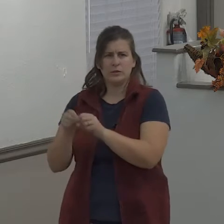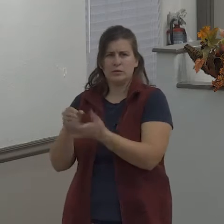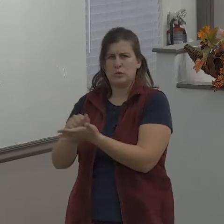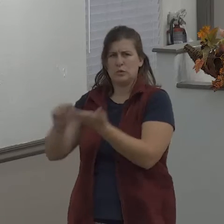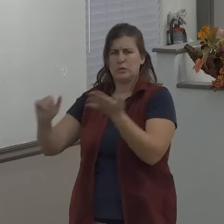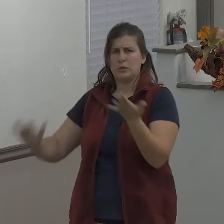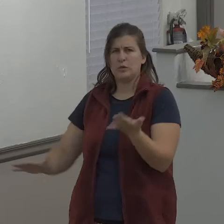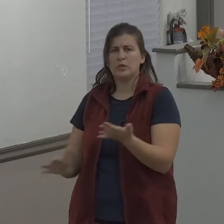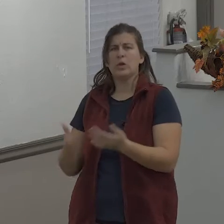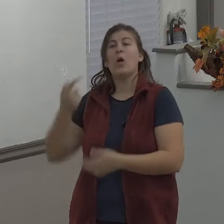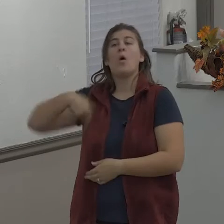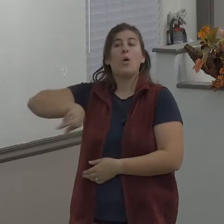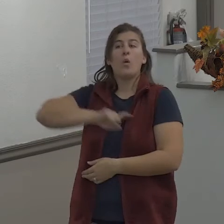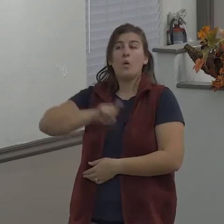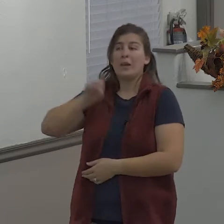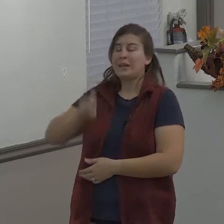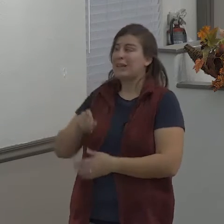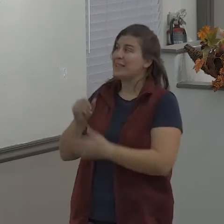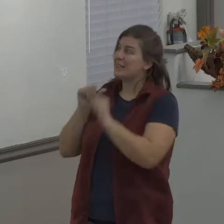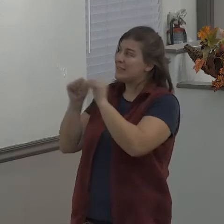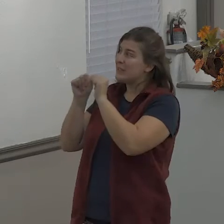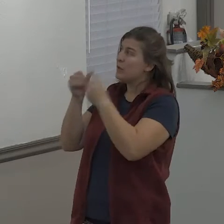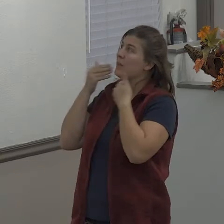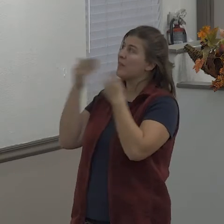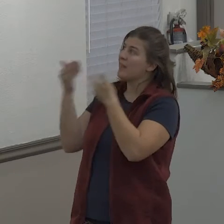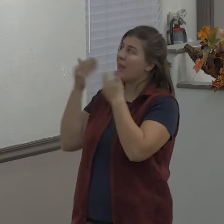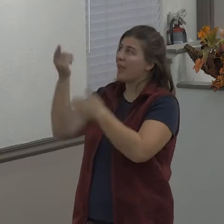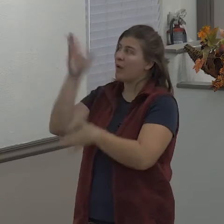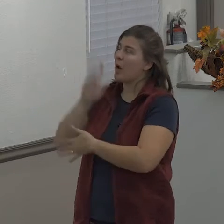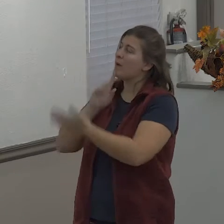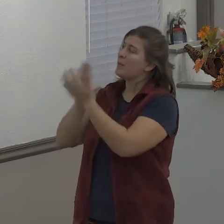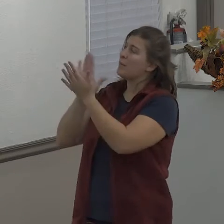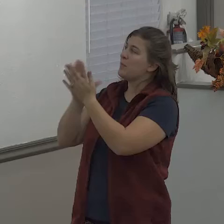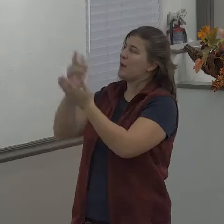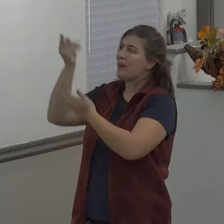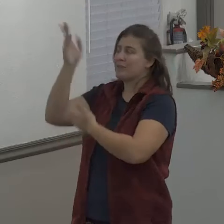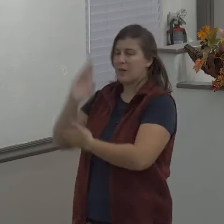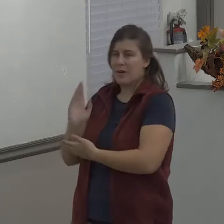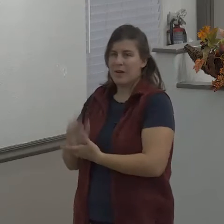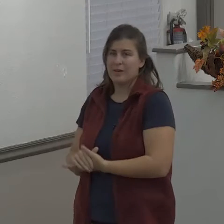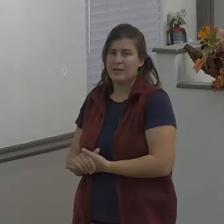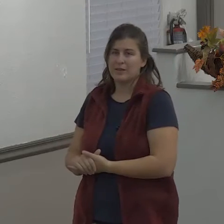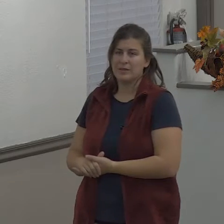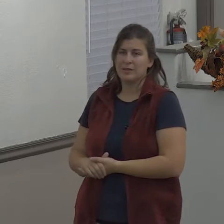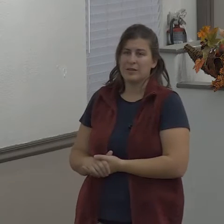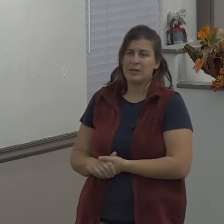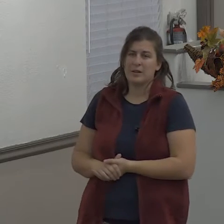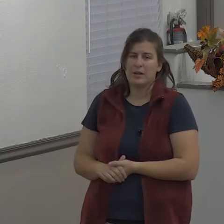We need to continually thank God. We need to continually praise God.